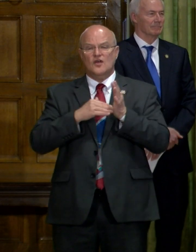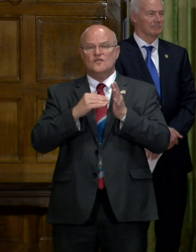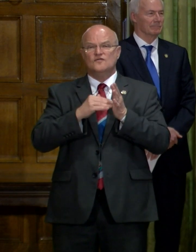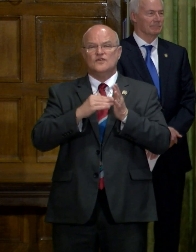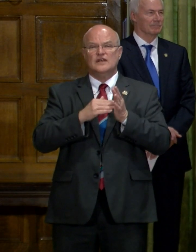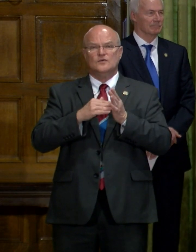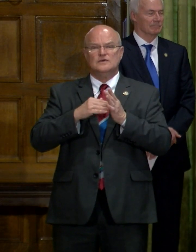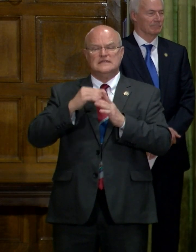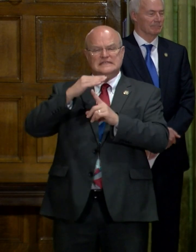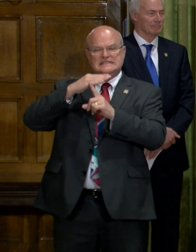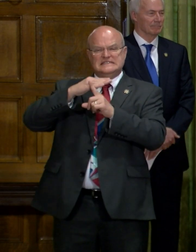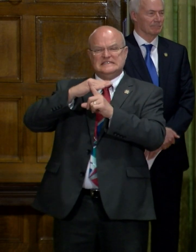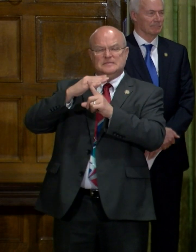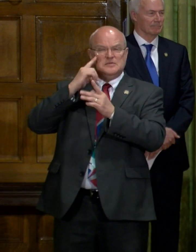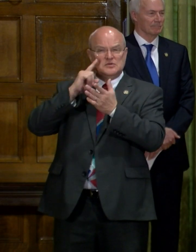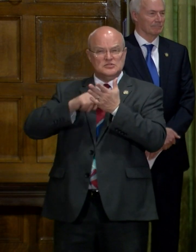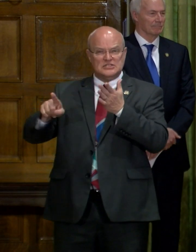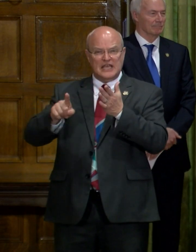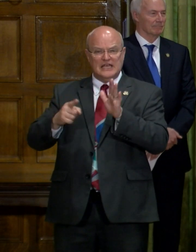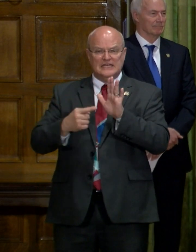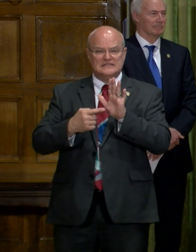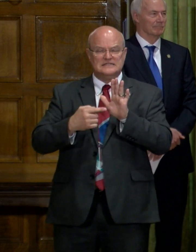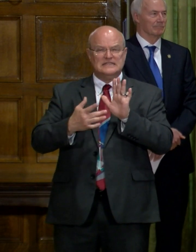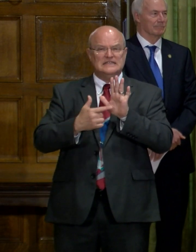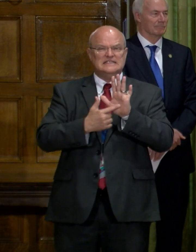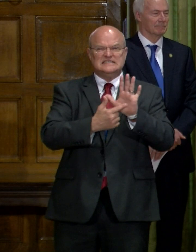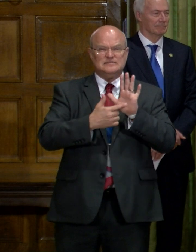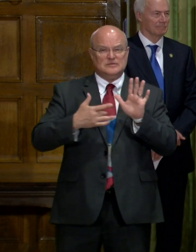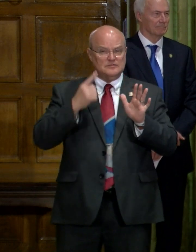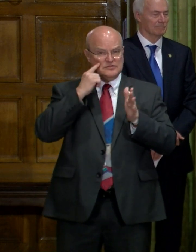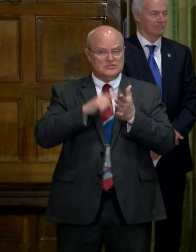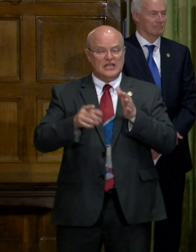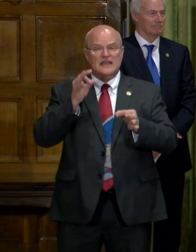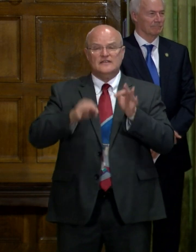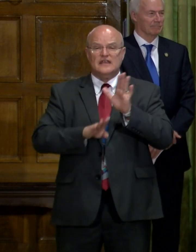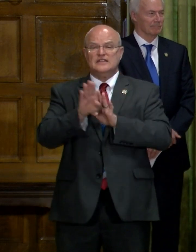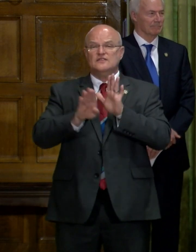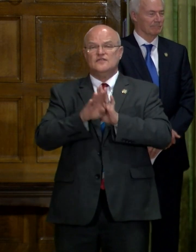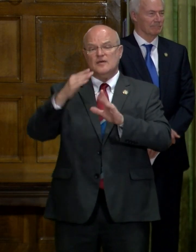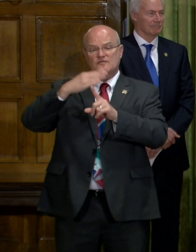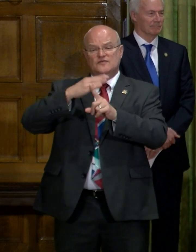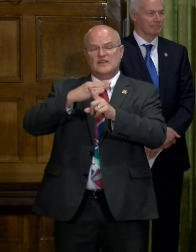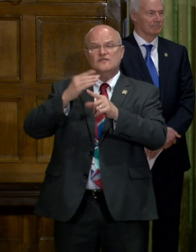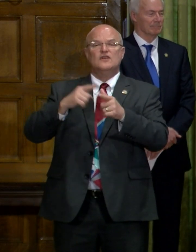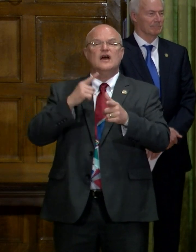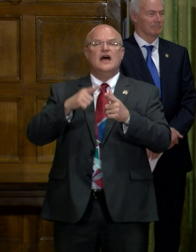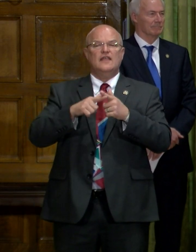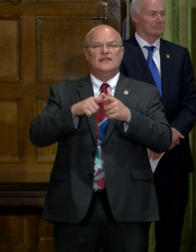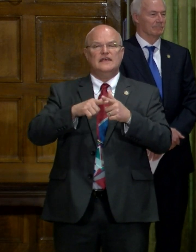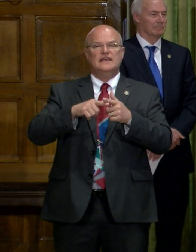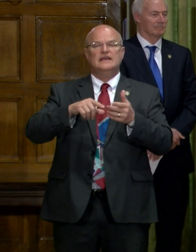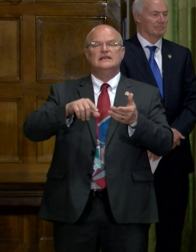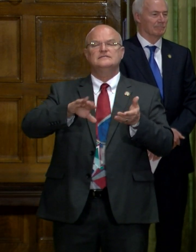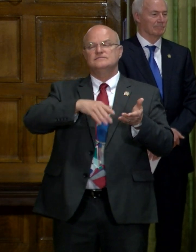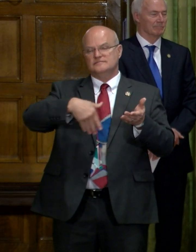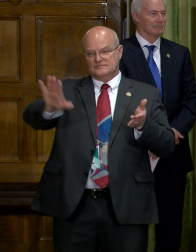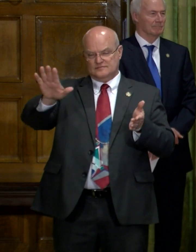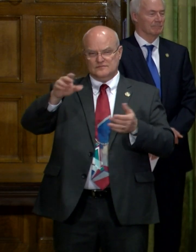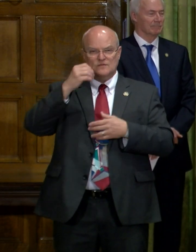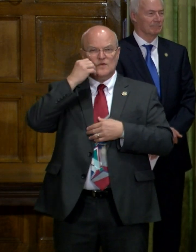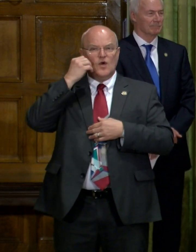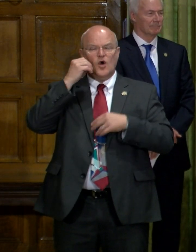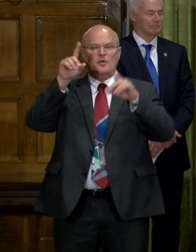frequent temperature checks and symptom checks. If they develop symptoms or a fever at any point, then they're of course excluded and they need to get